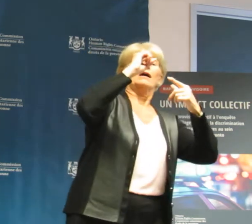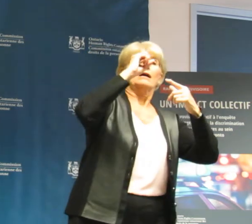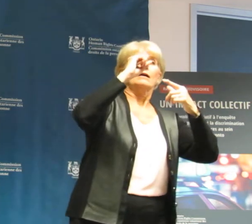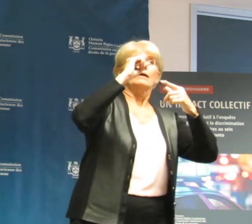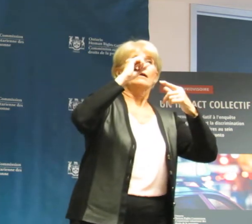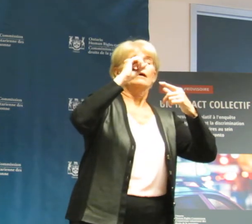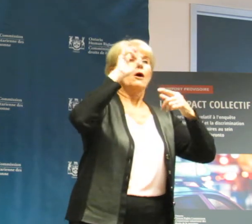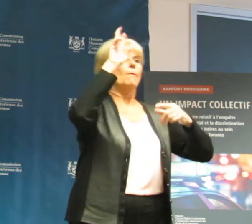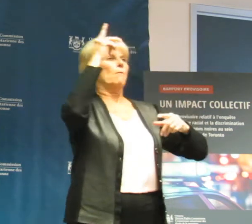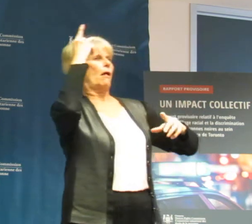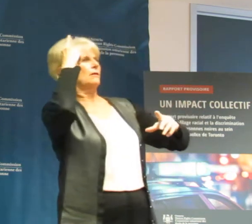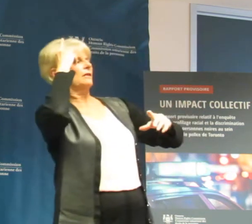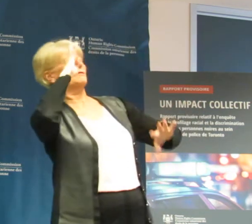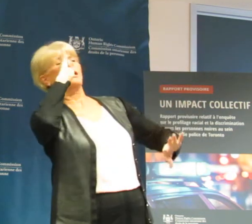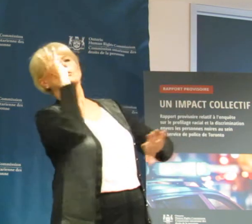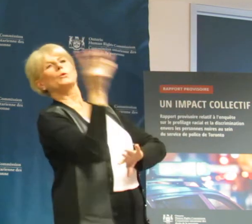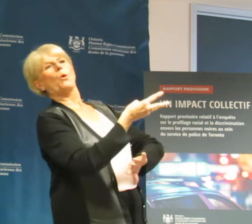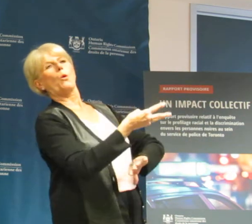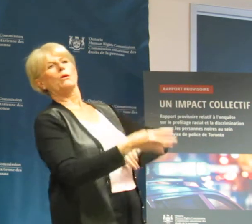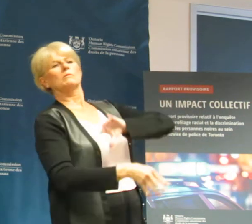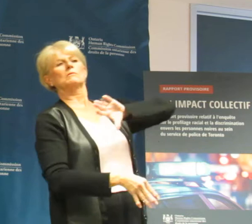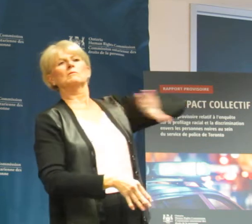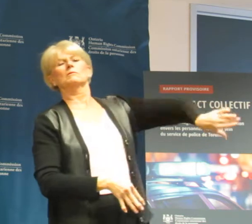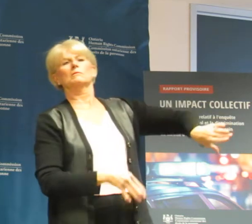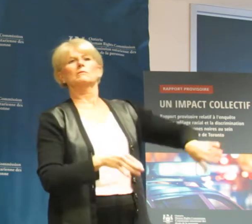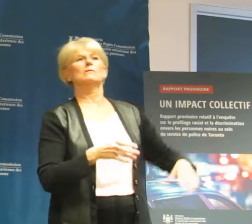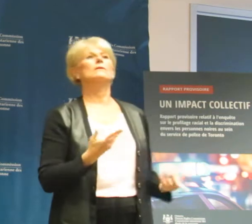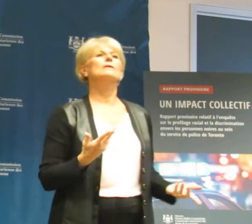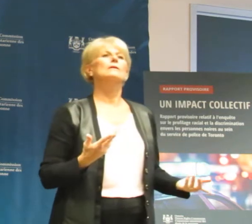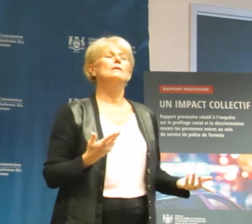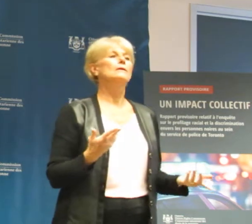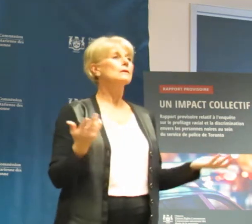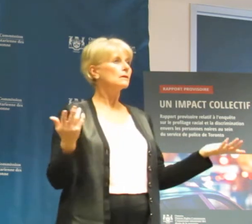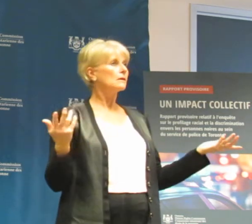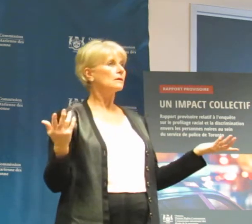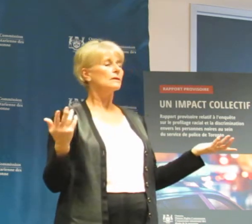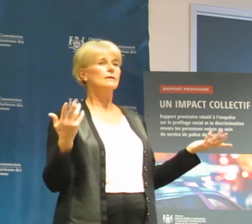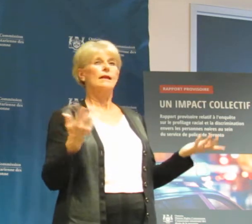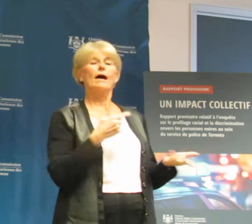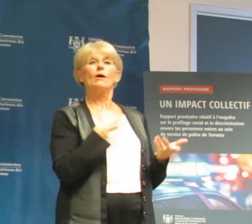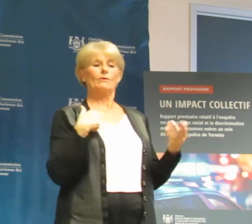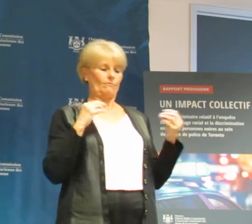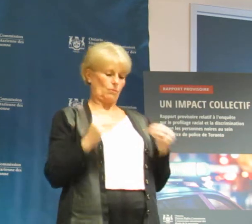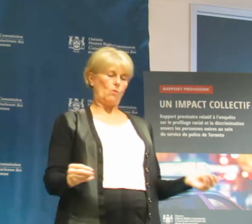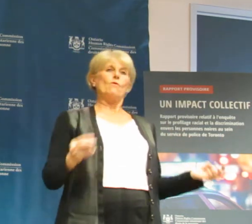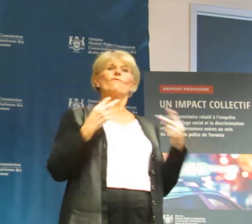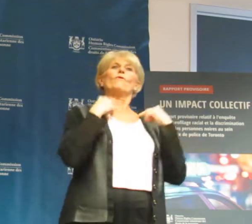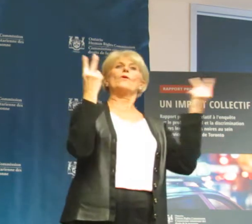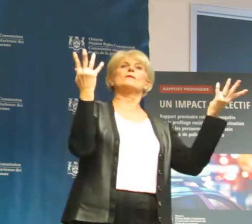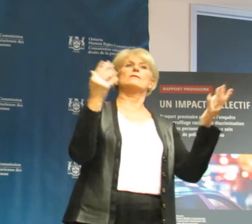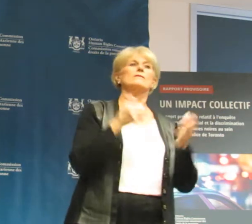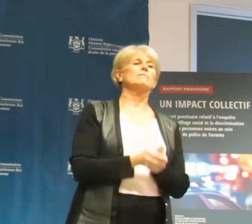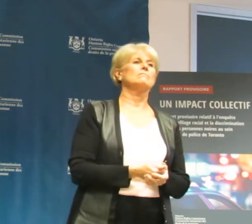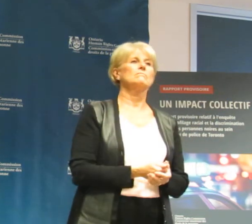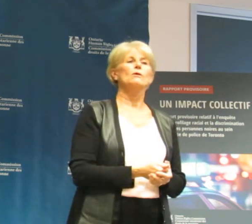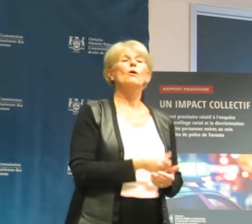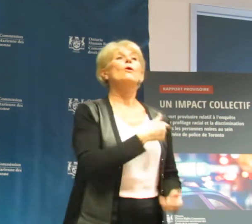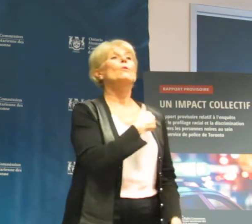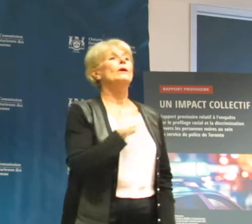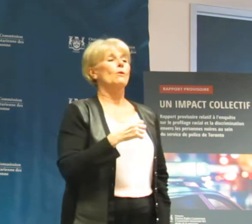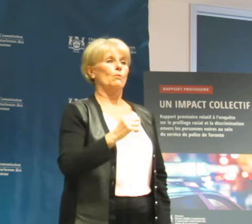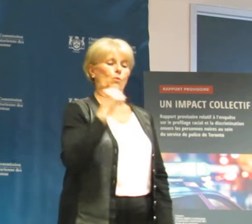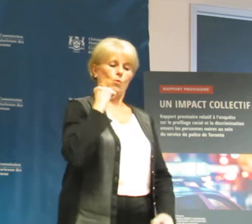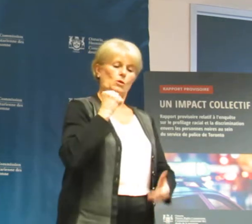the politicians ignore our demand for action, thereby rendering us voiceless. We will never